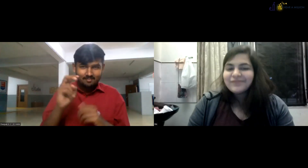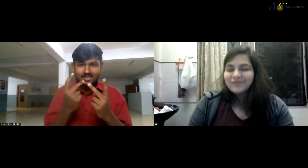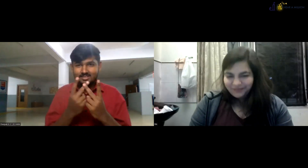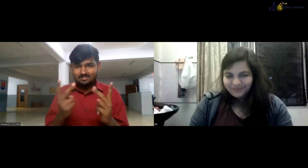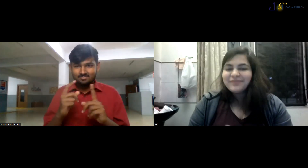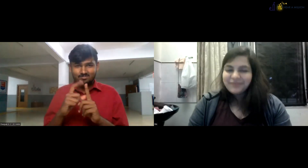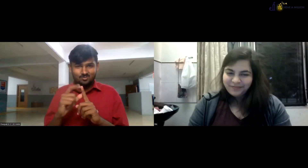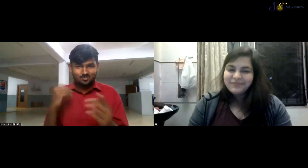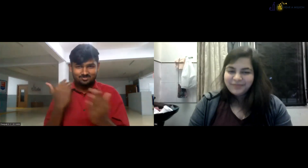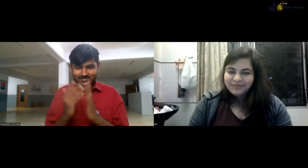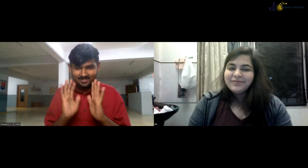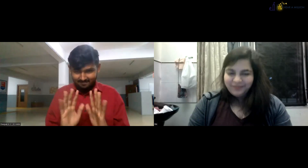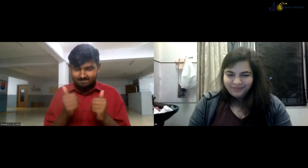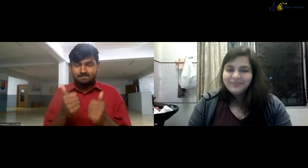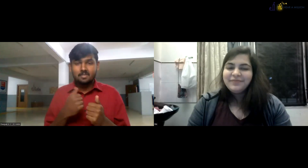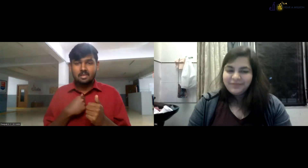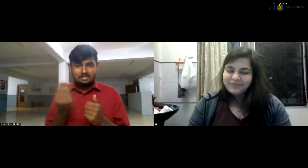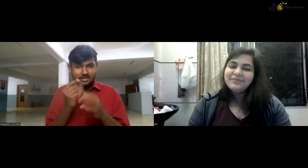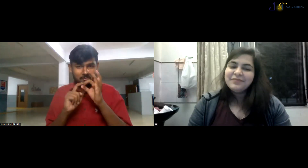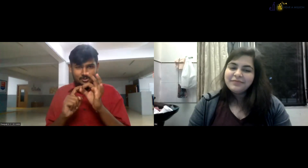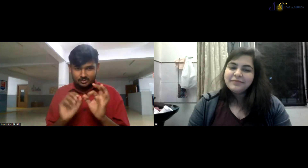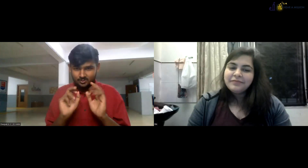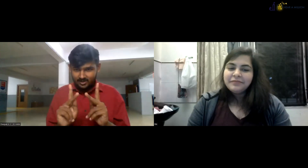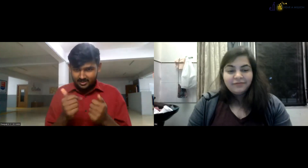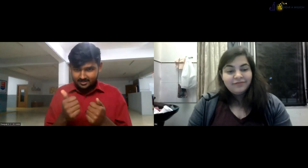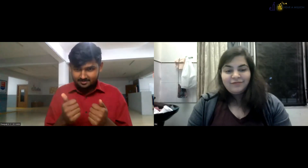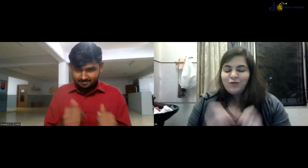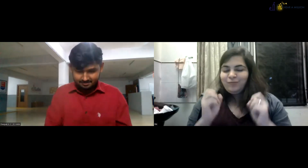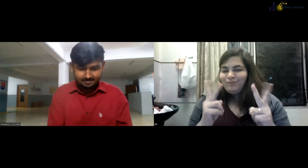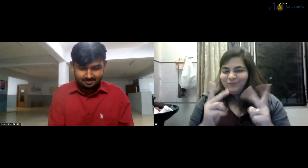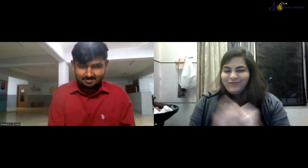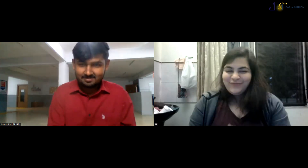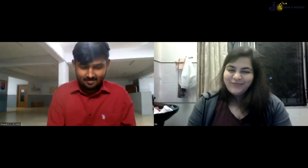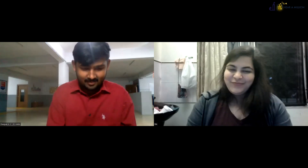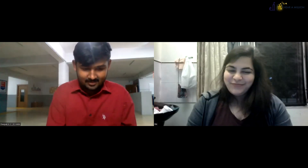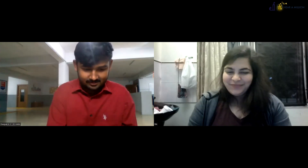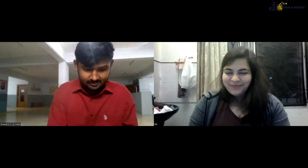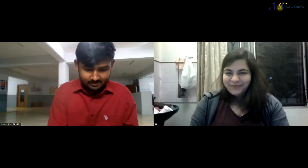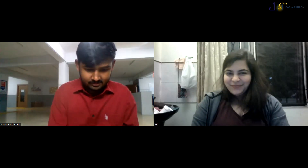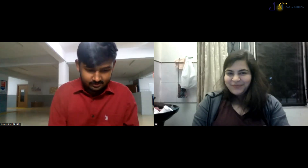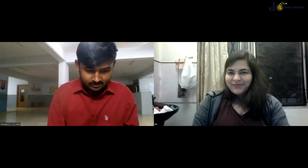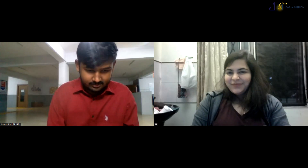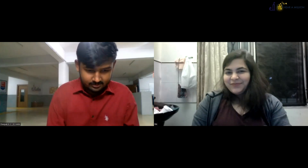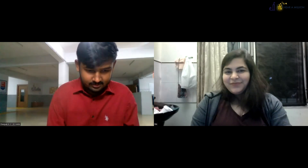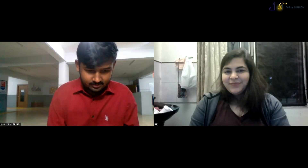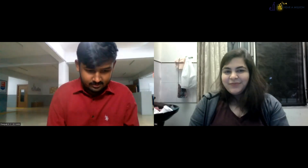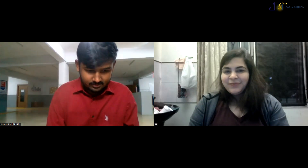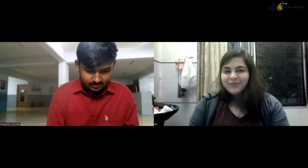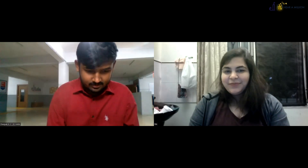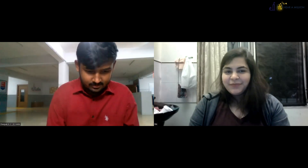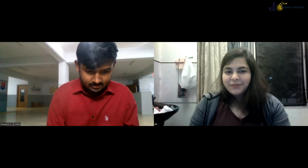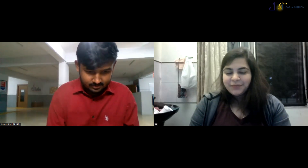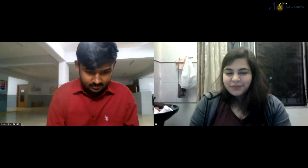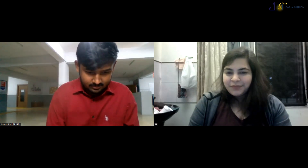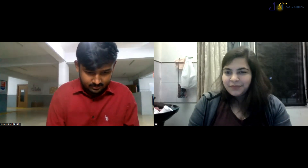So if you can share your experience regarding the traveling. So I'll be asking you the question, okay? Yeah,